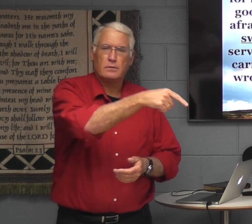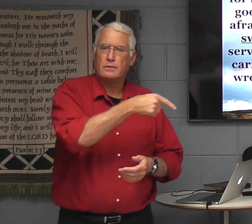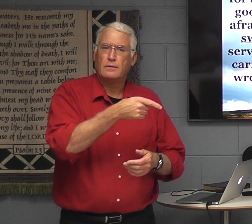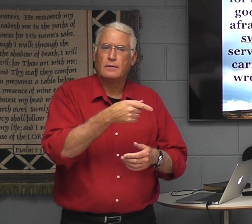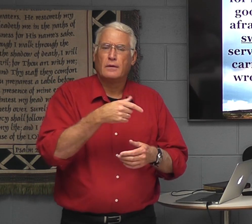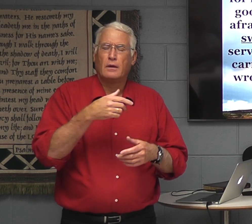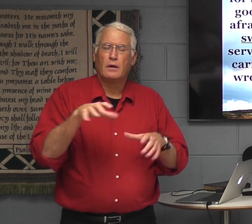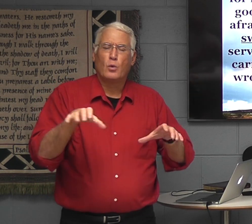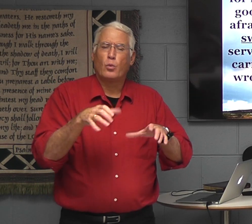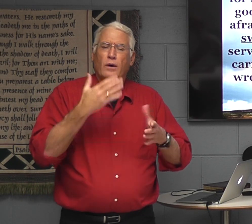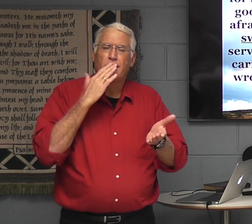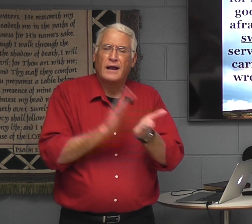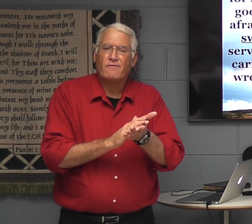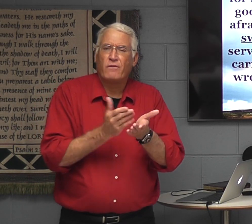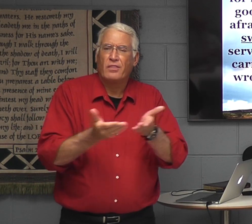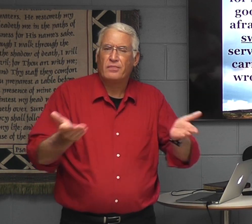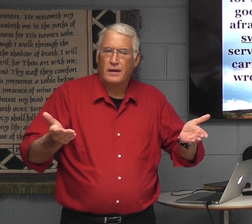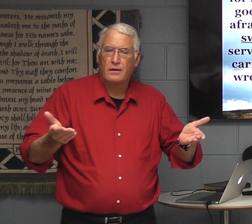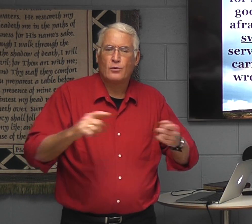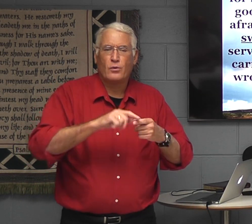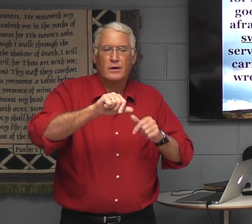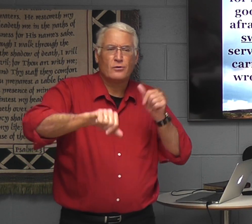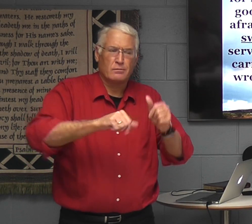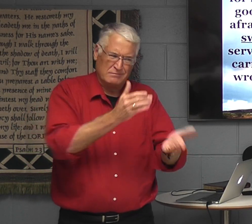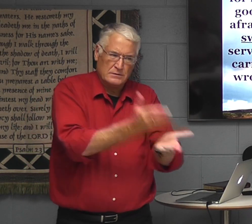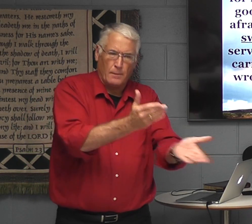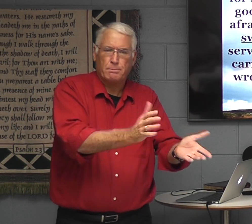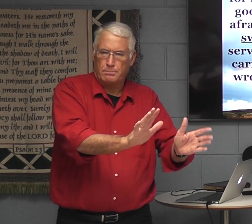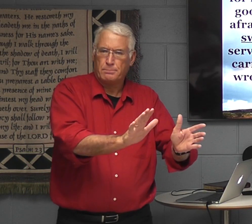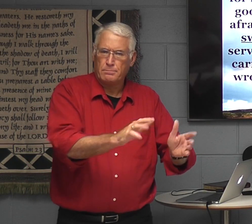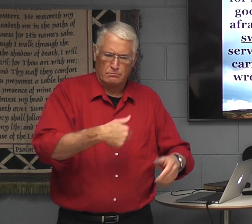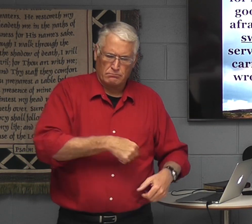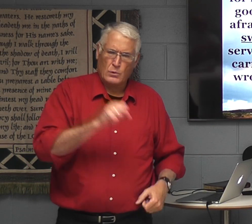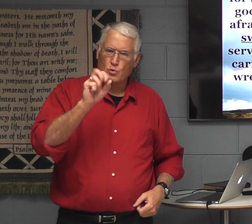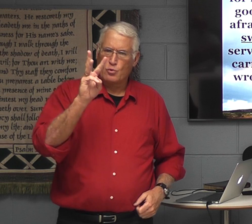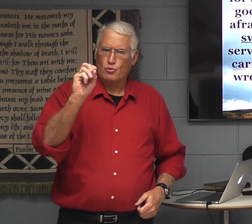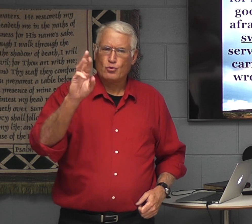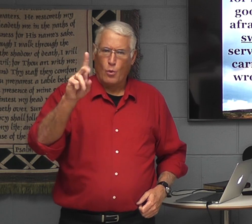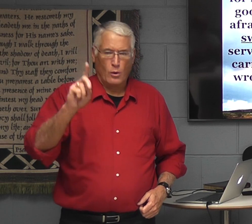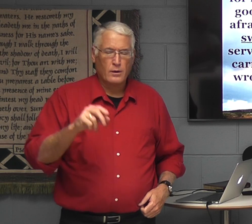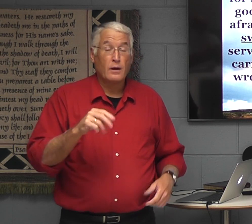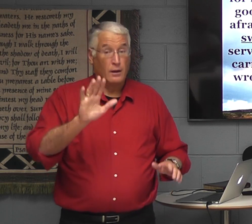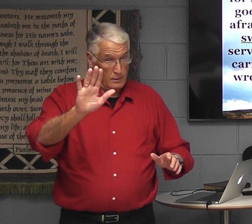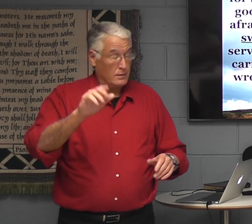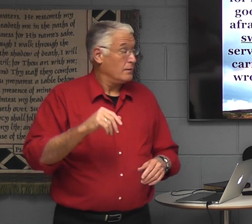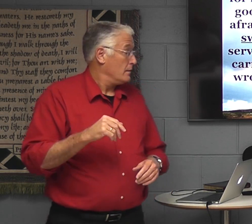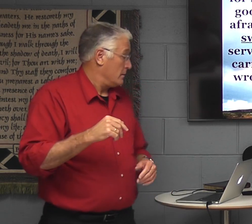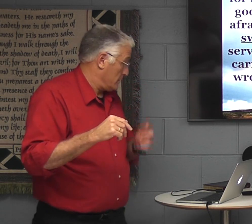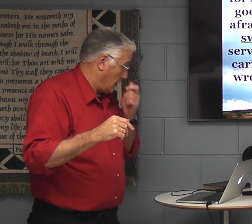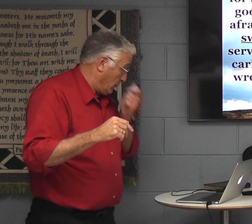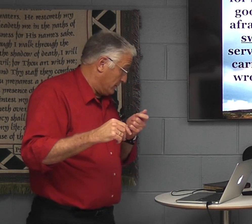To stop those who are doing evil things to each other. He uses the sword.